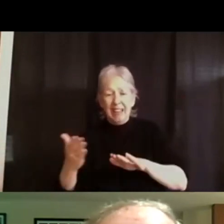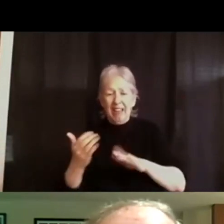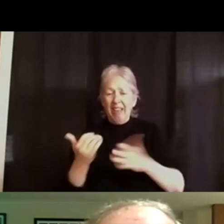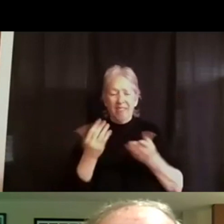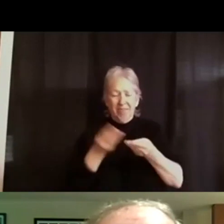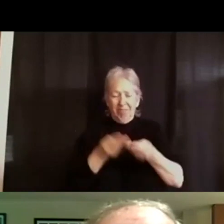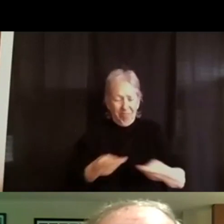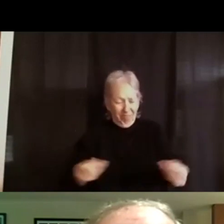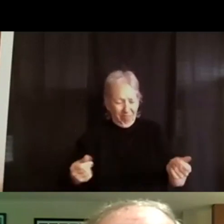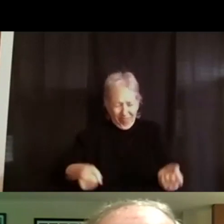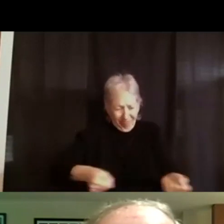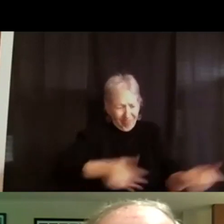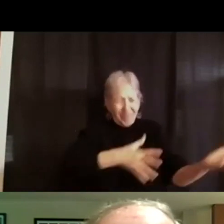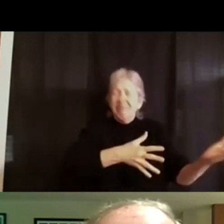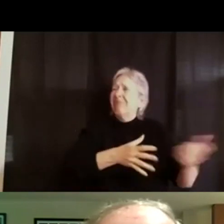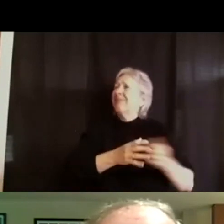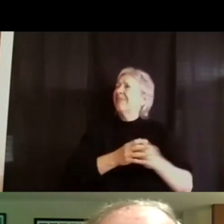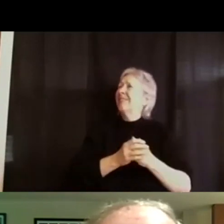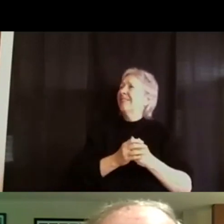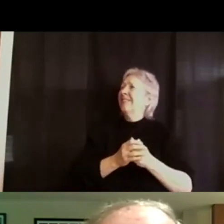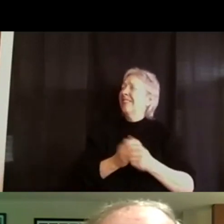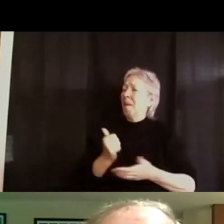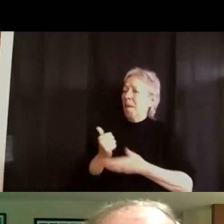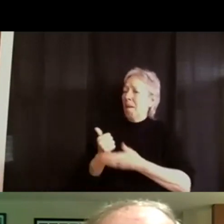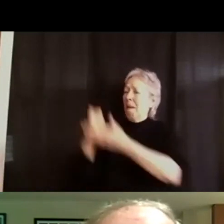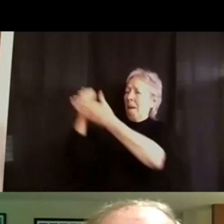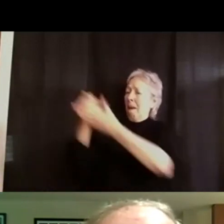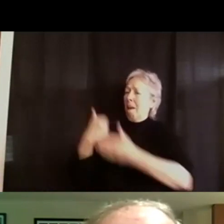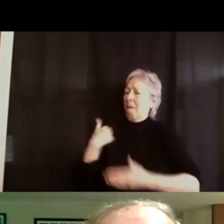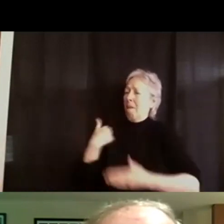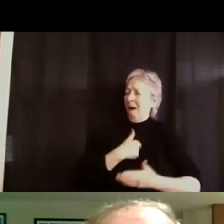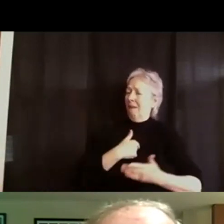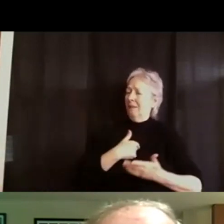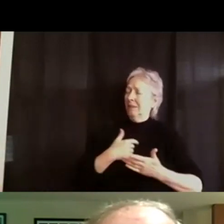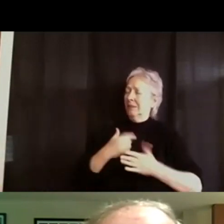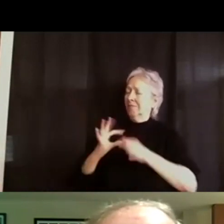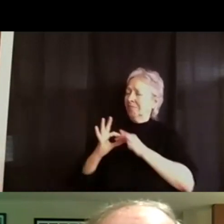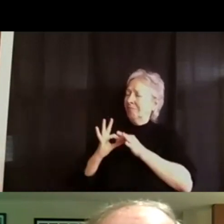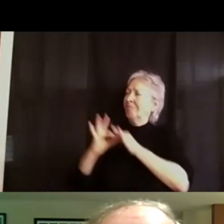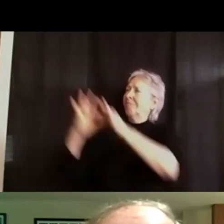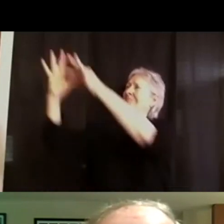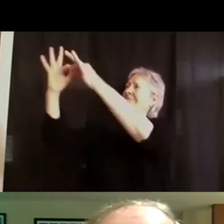into the joy of your presence. God, in your mercy,